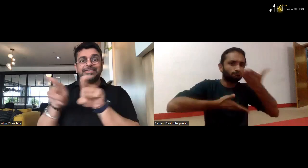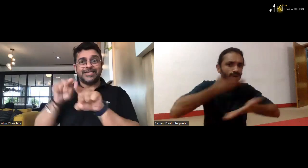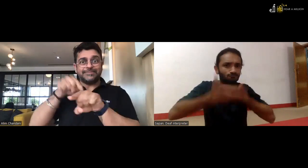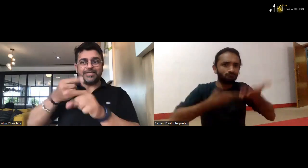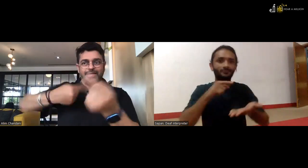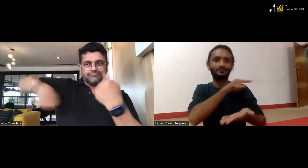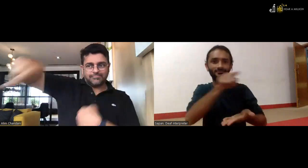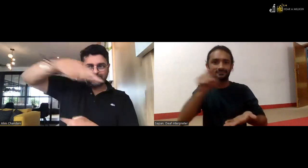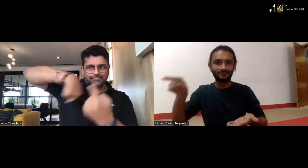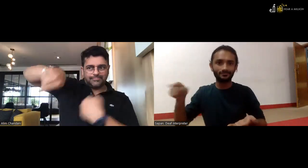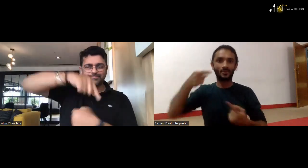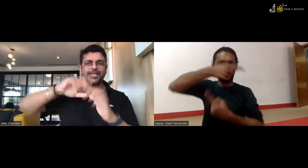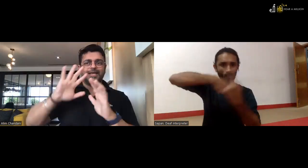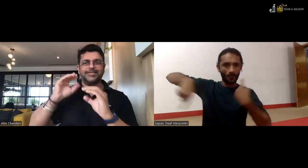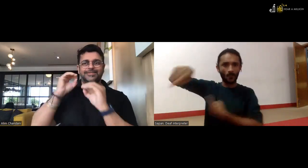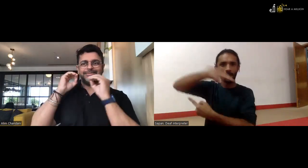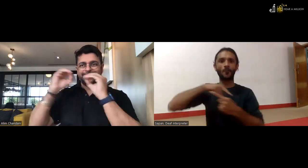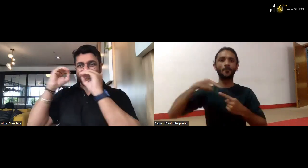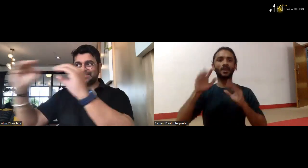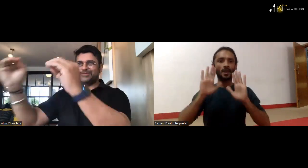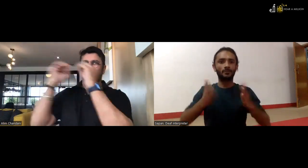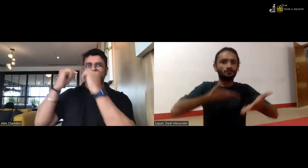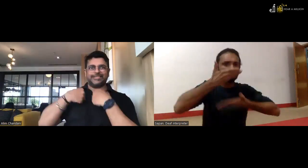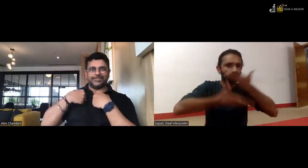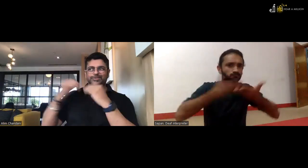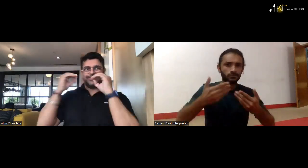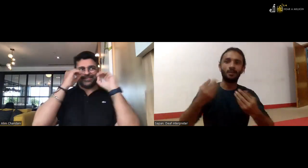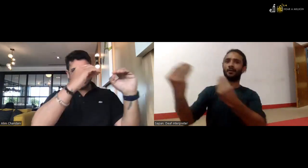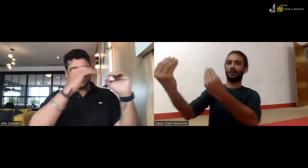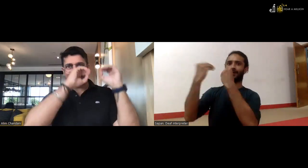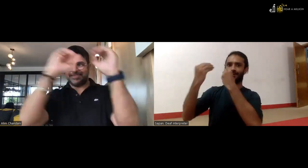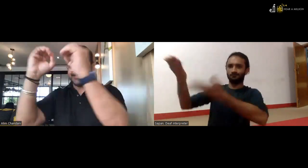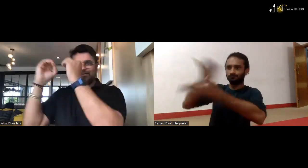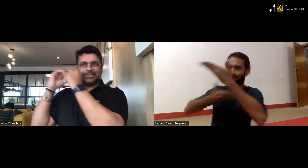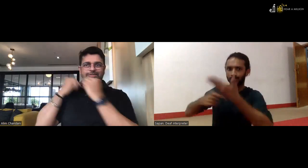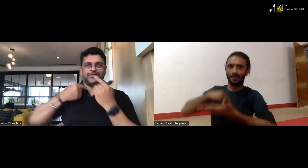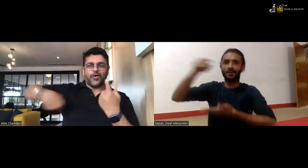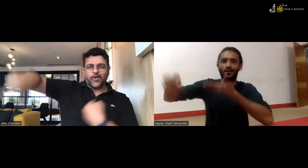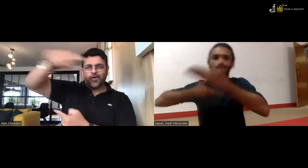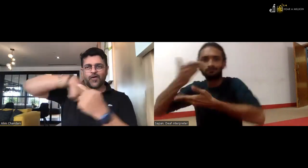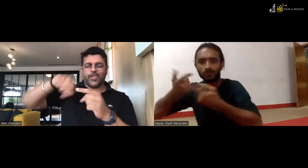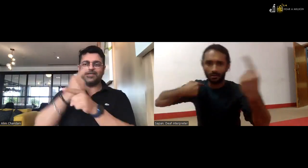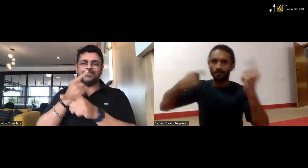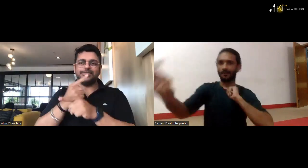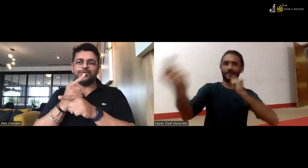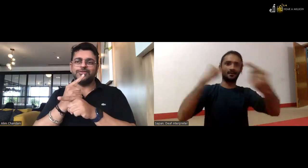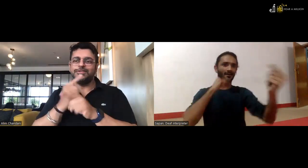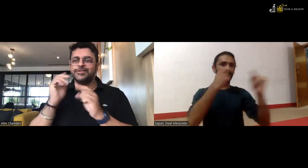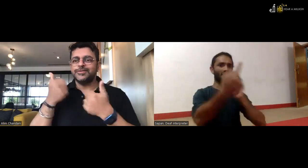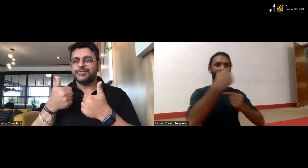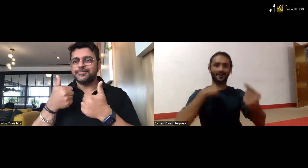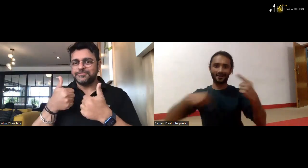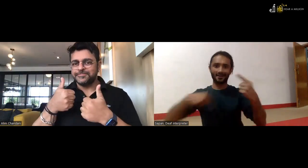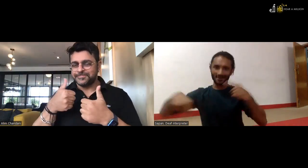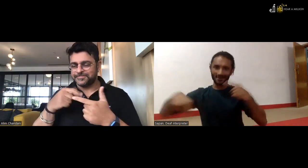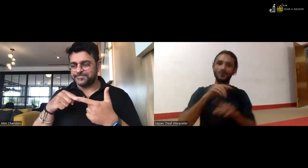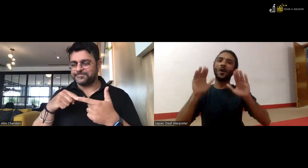I would like to share that if you remember each other's, teachers and someone who taught you and someone you taught, it's a whole